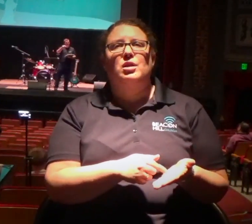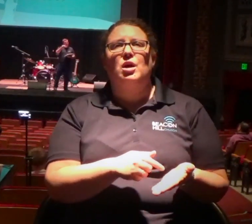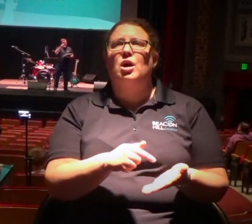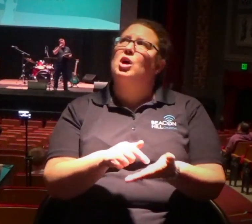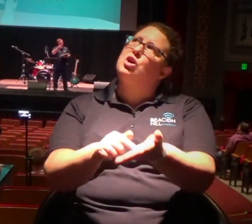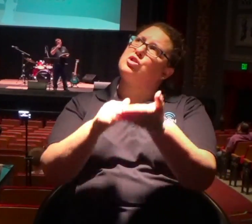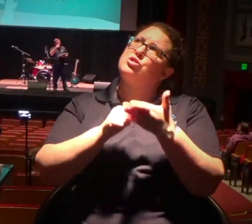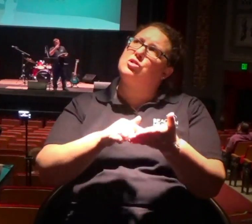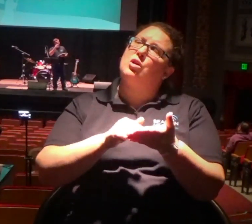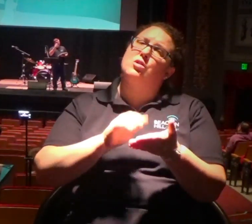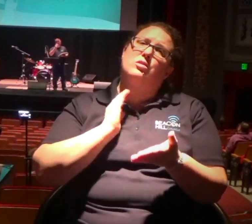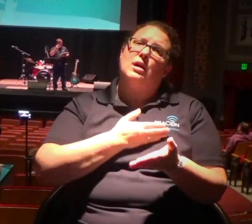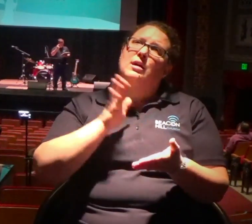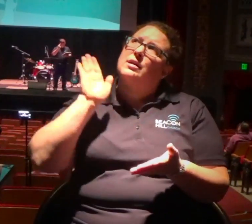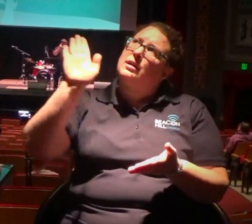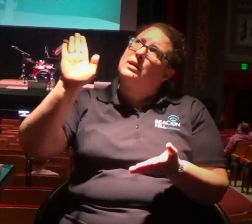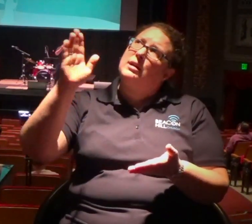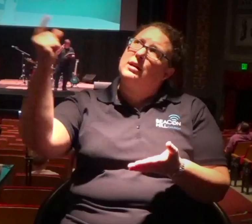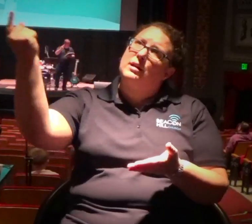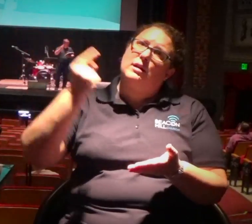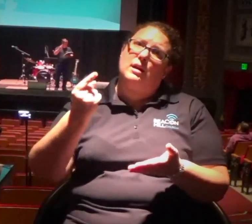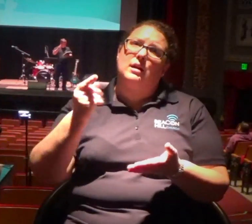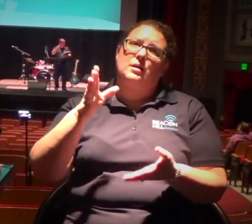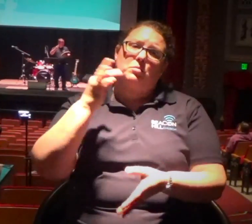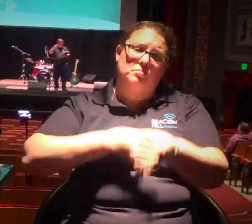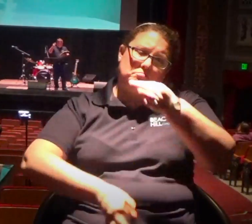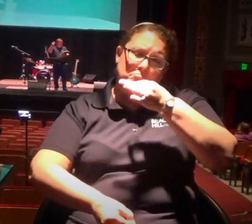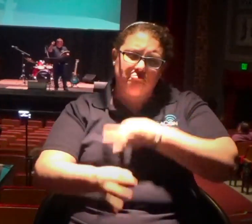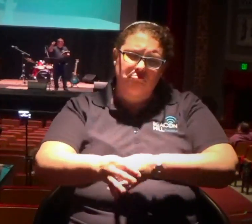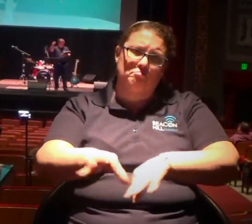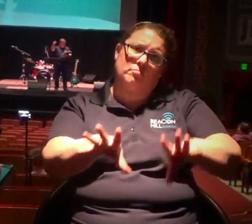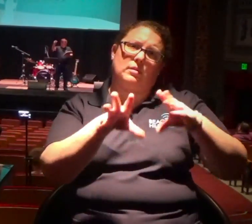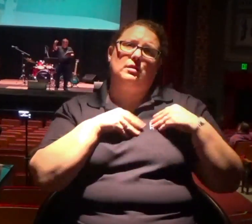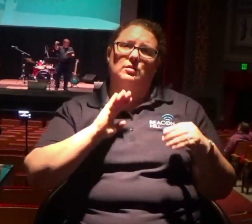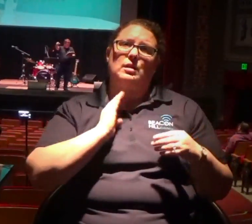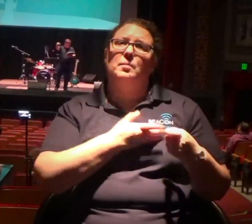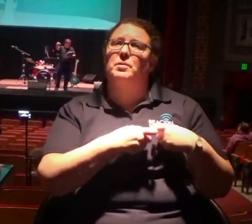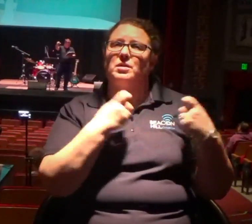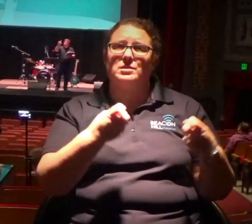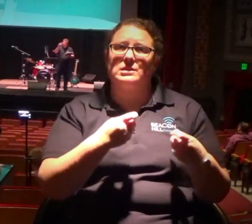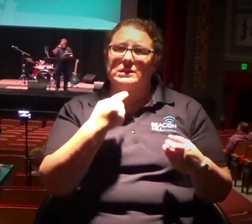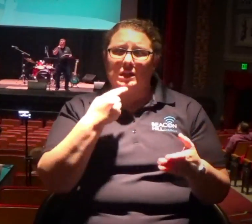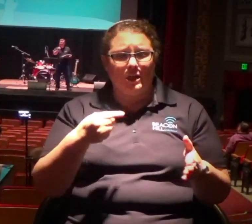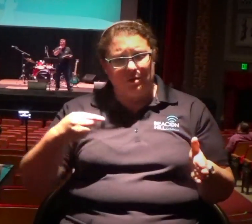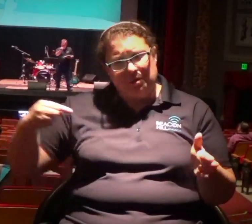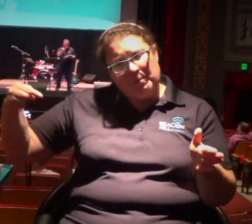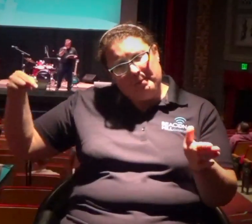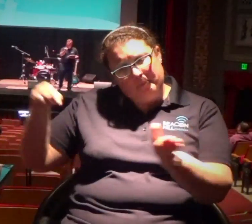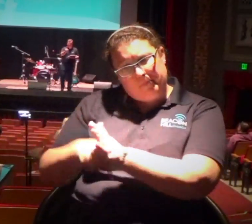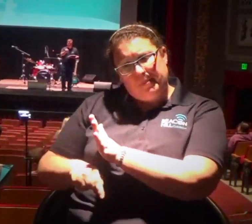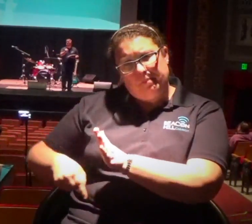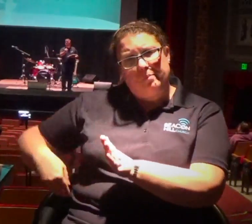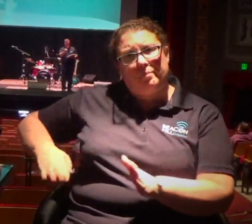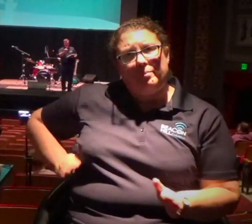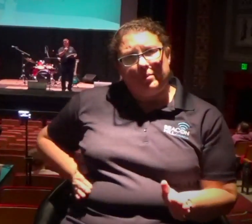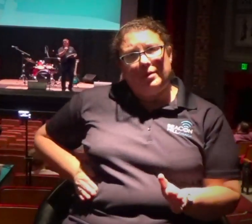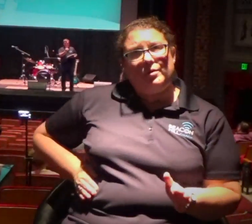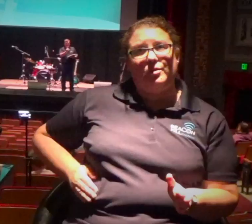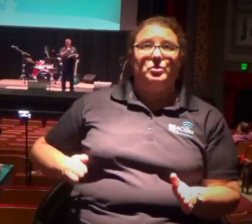to take on our sins. Listen to what it says here. It says he was pierced for our transgressions. This is 700 years.